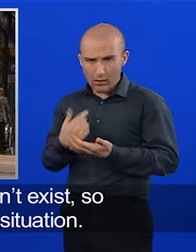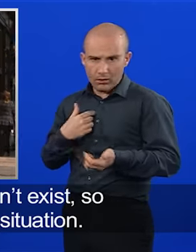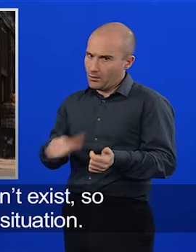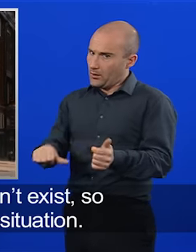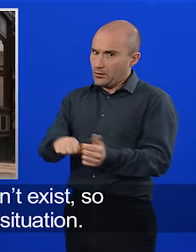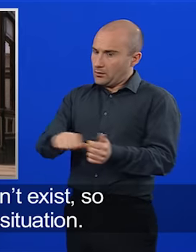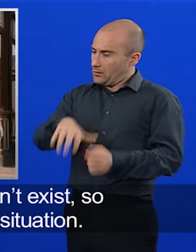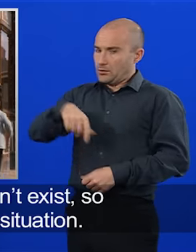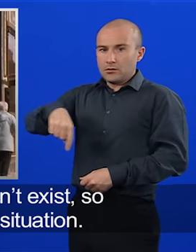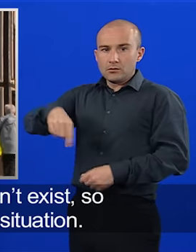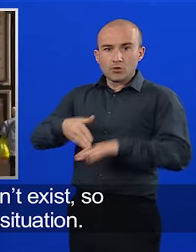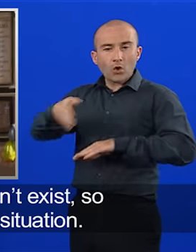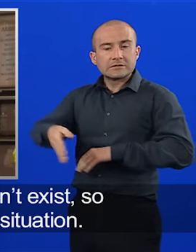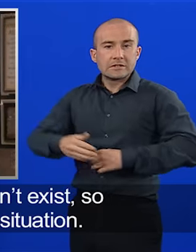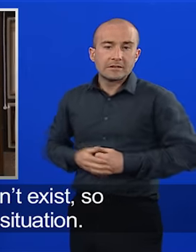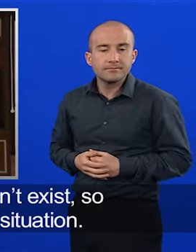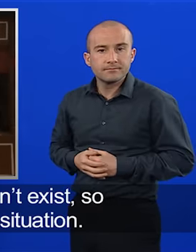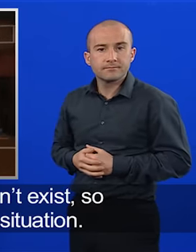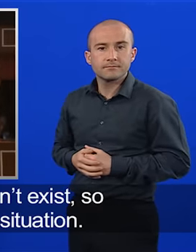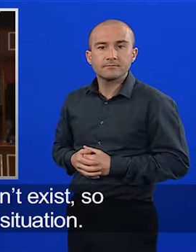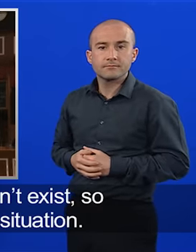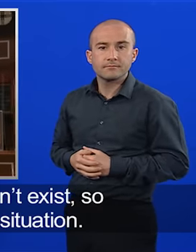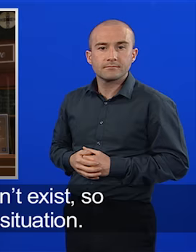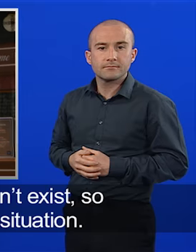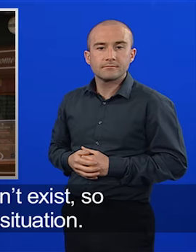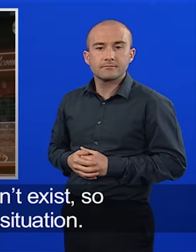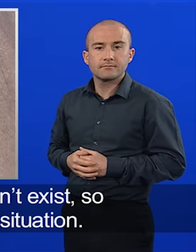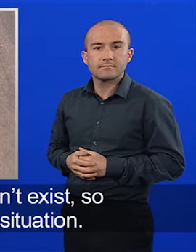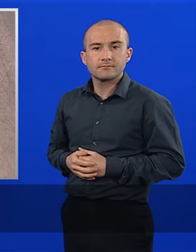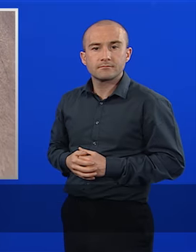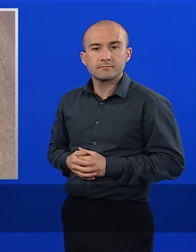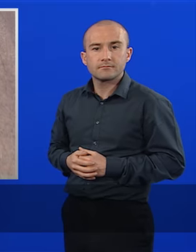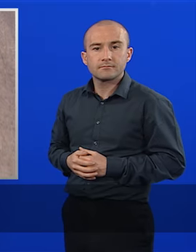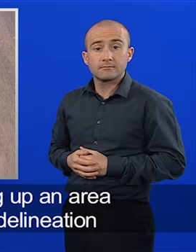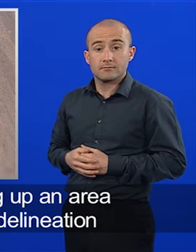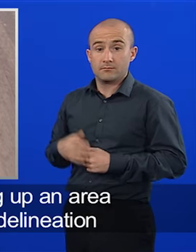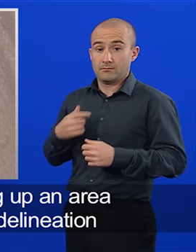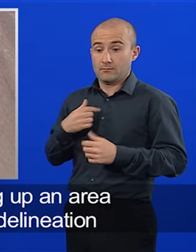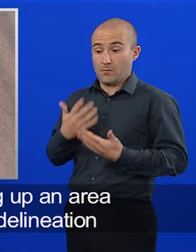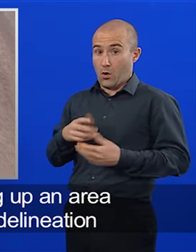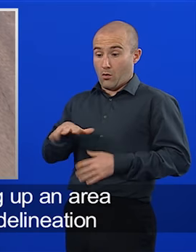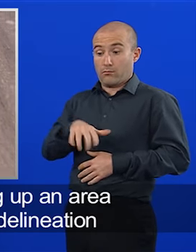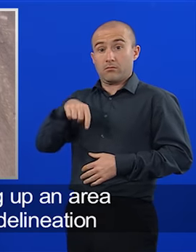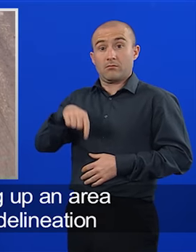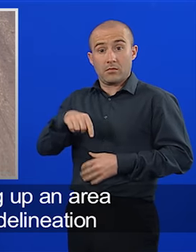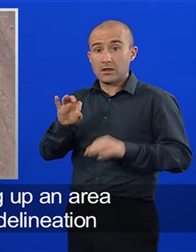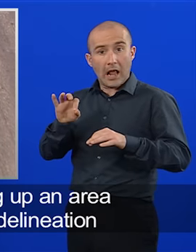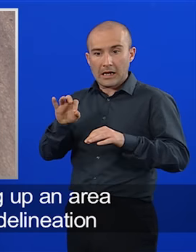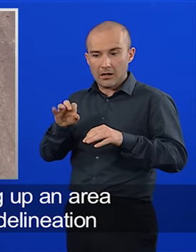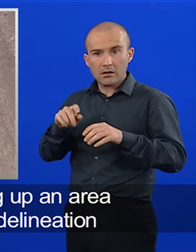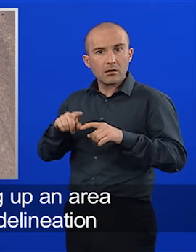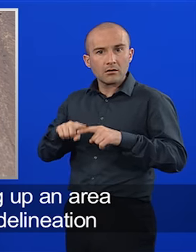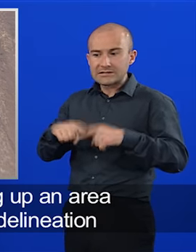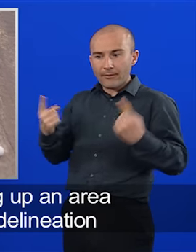exist. So it's a real difficult situation. We're now walking up an area